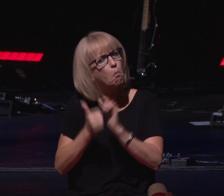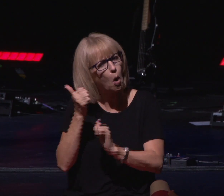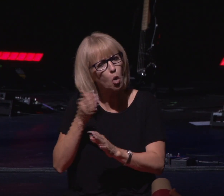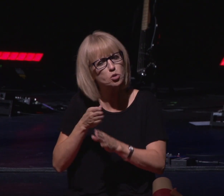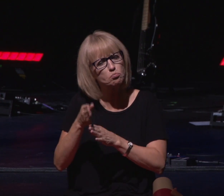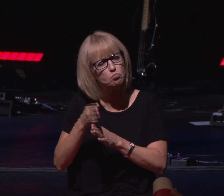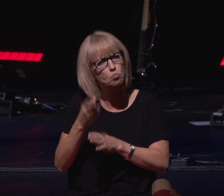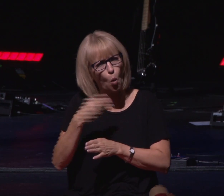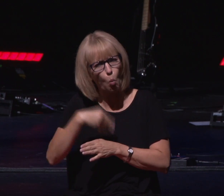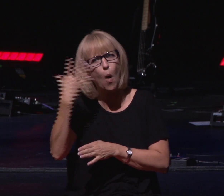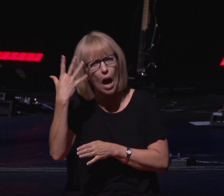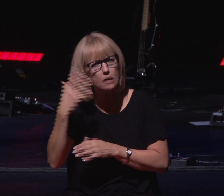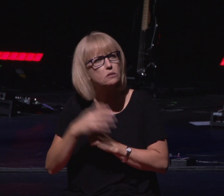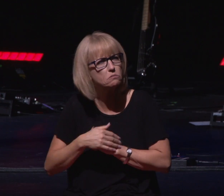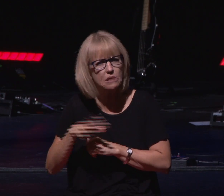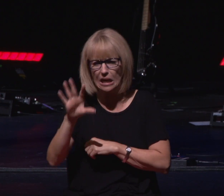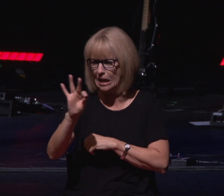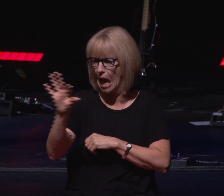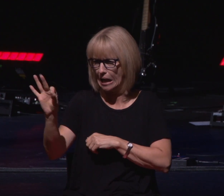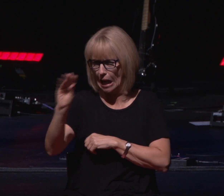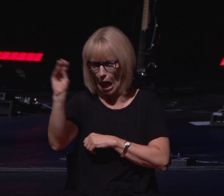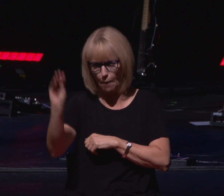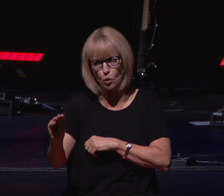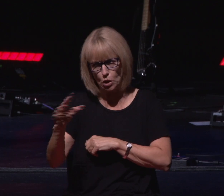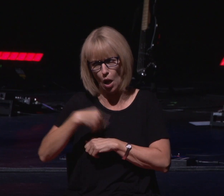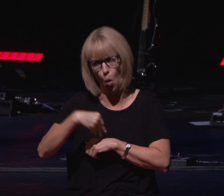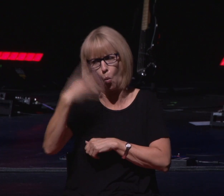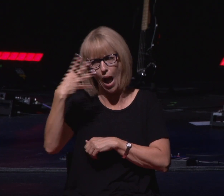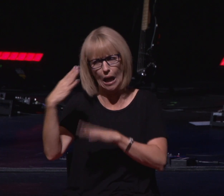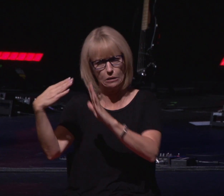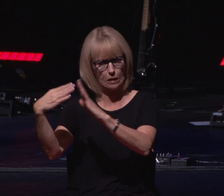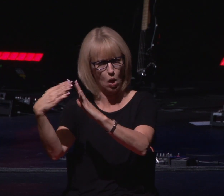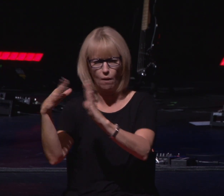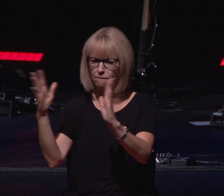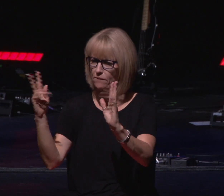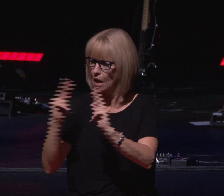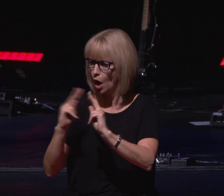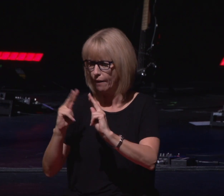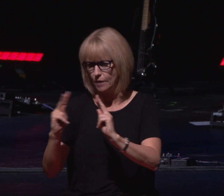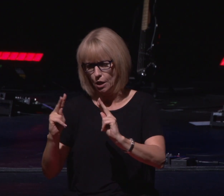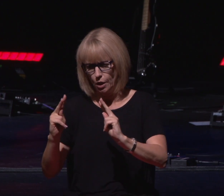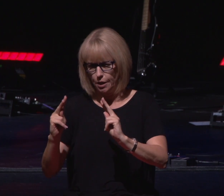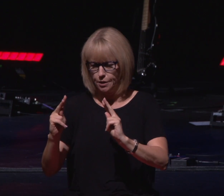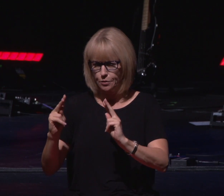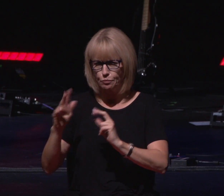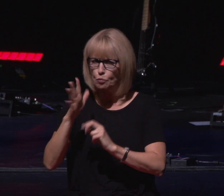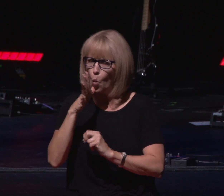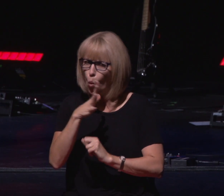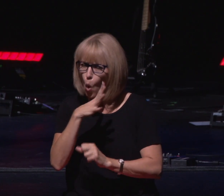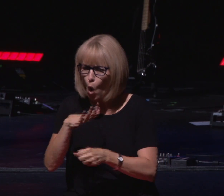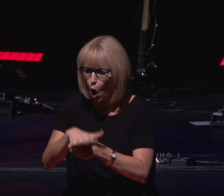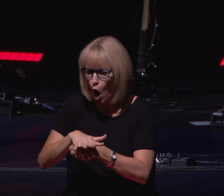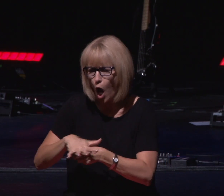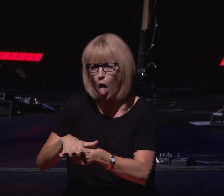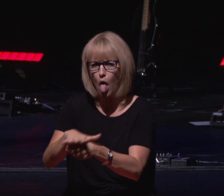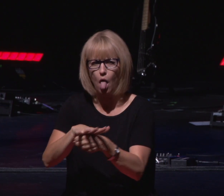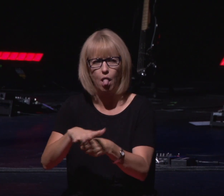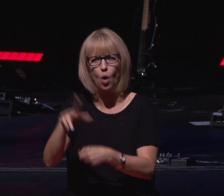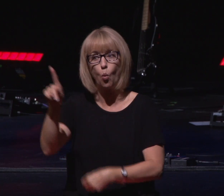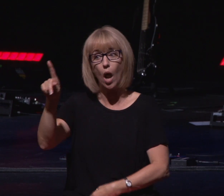say 99%. So it was extremely, you know, rural. We lived on